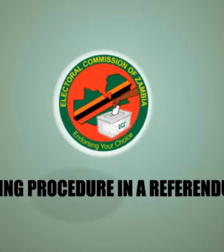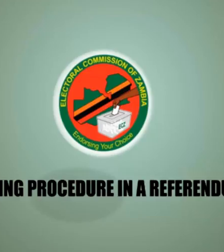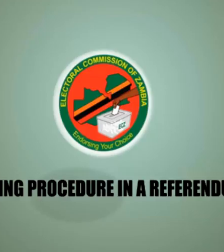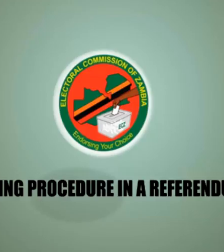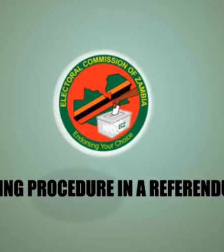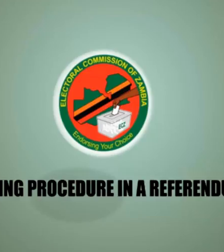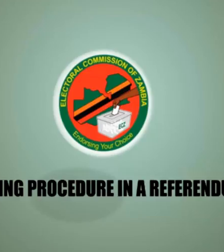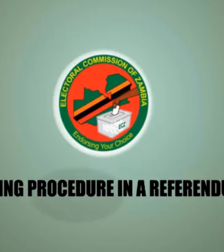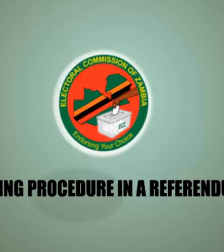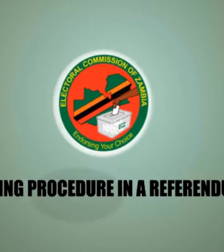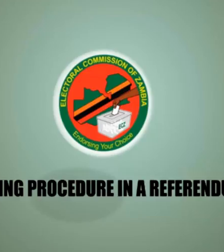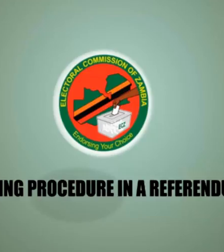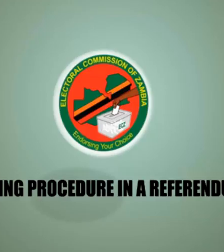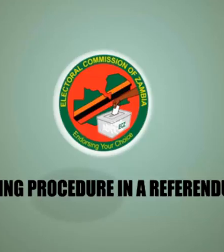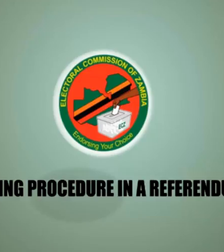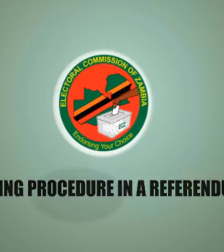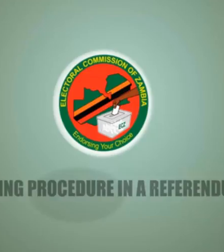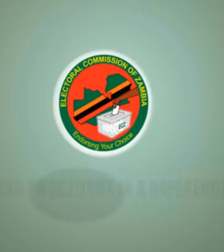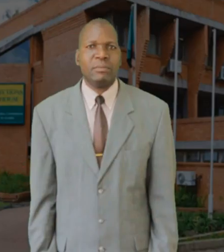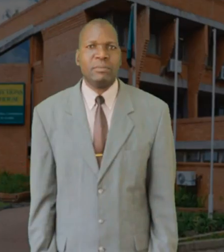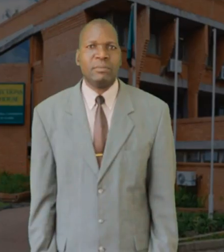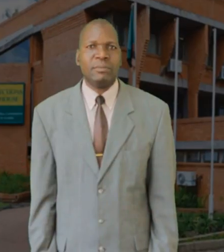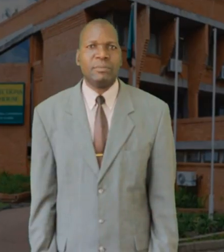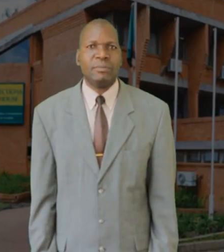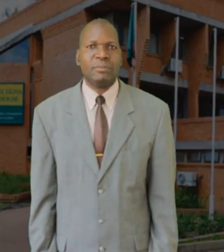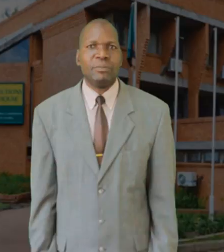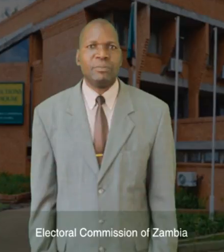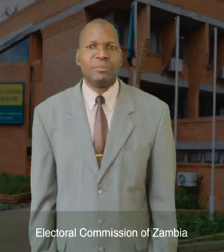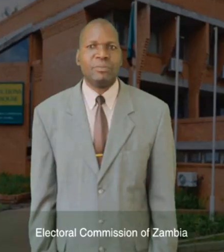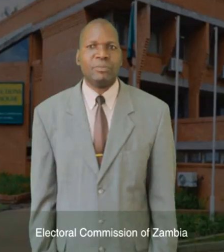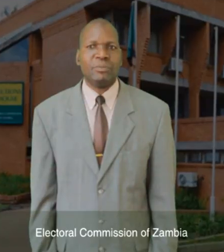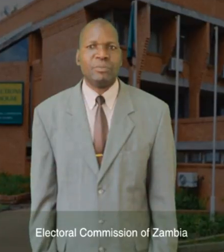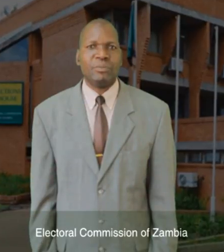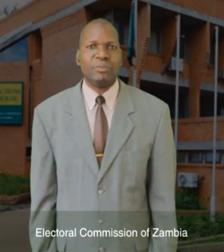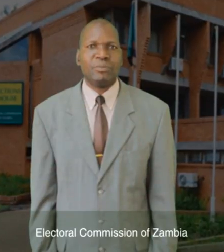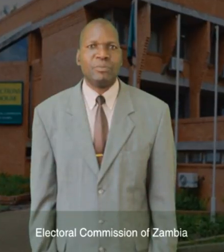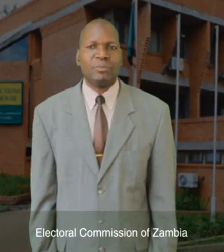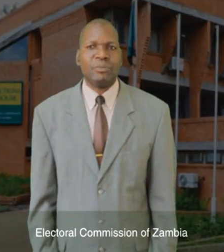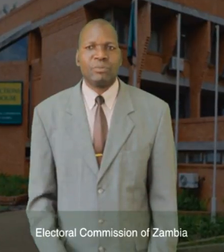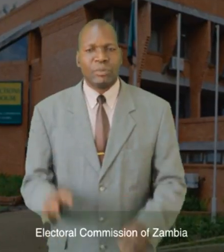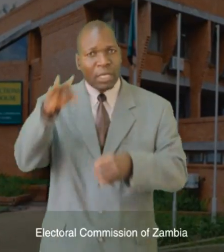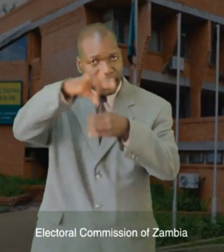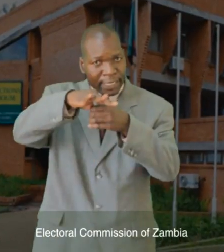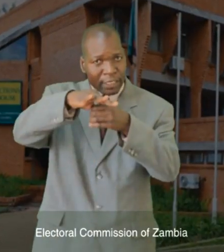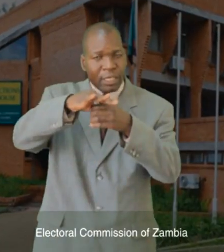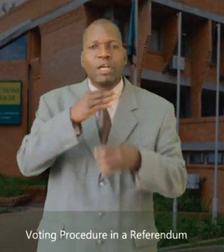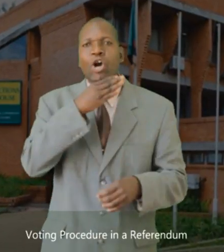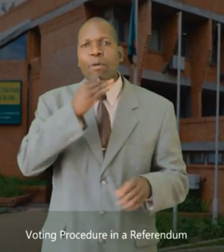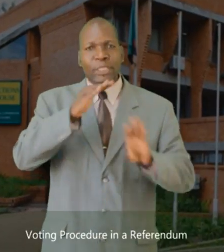choice. It is your voice. Electoral Commission of Zambia. Voting